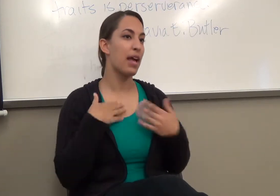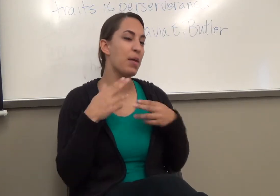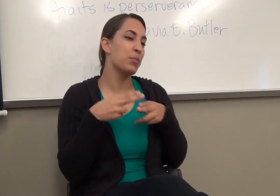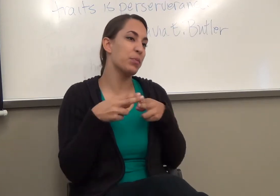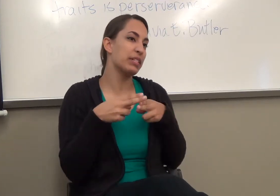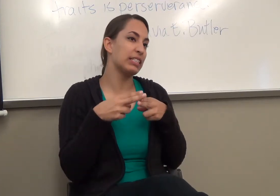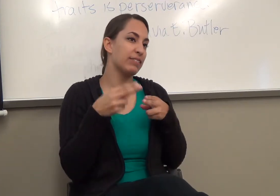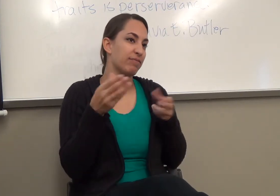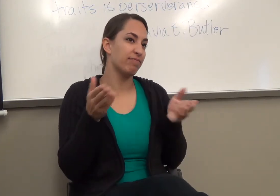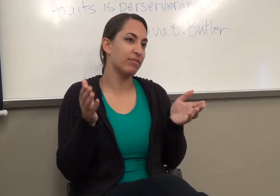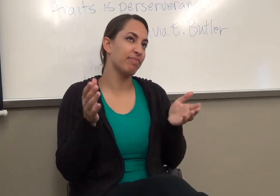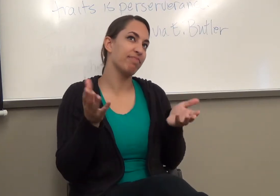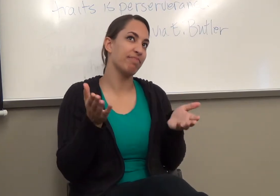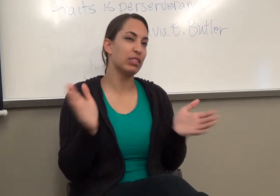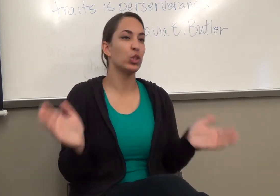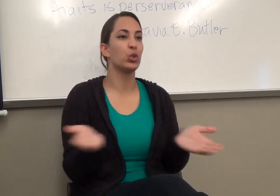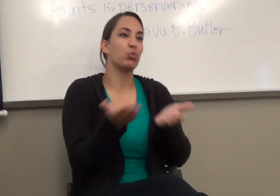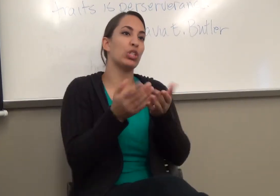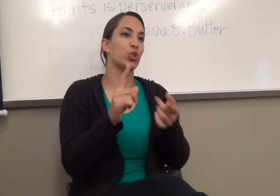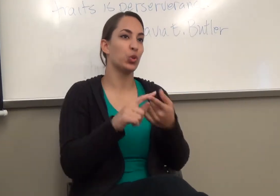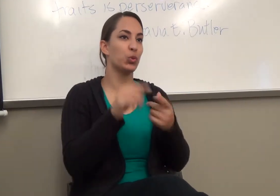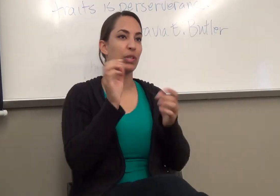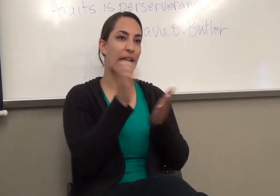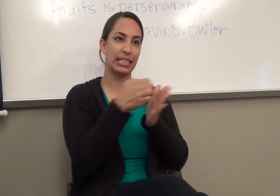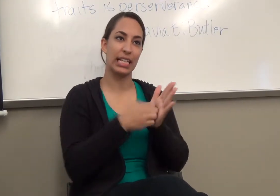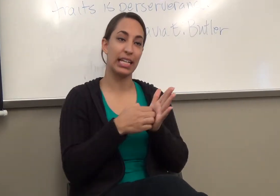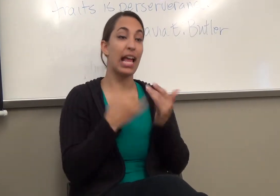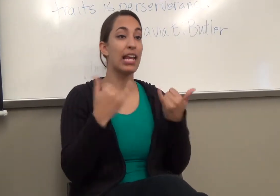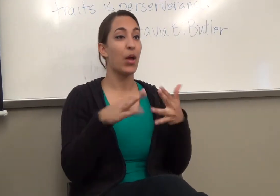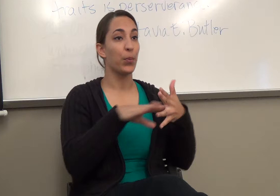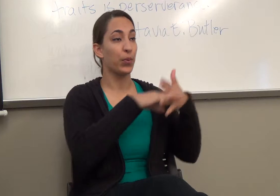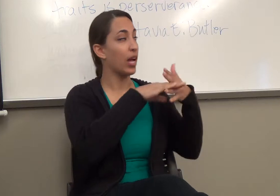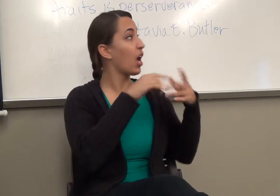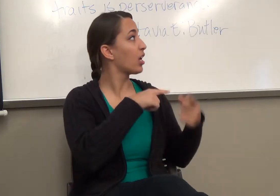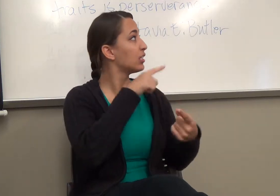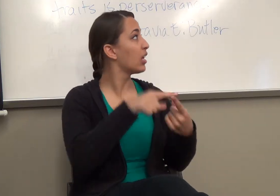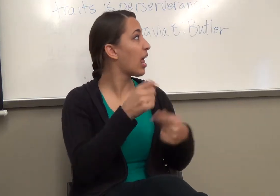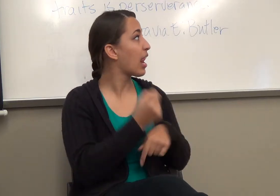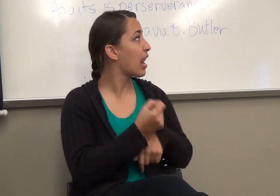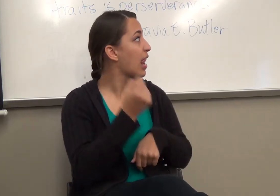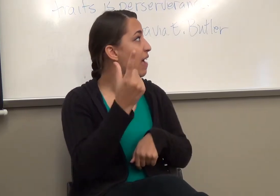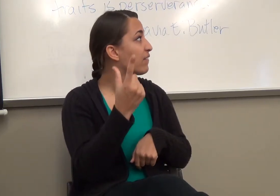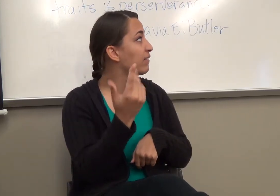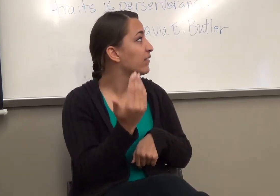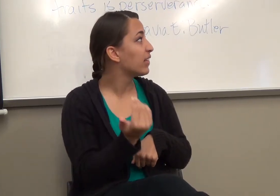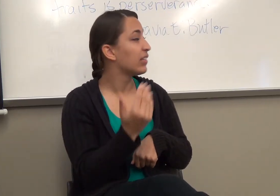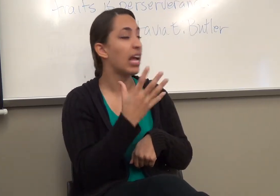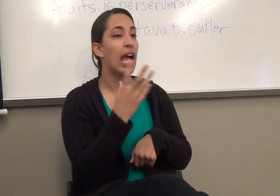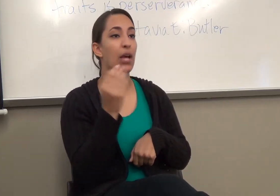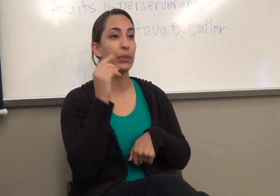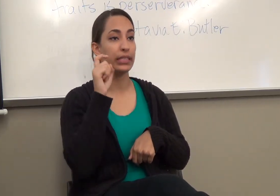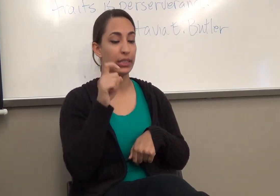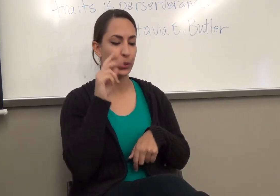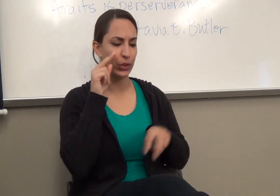essay. Let's take a break until 11:15, and then we need to look at this homework and then look